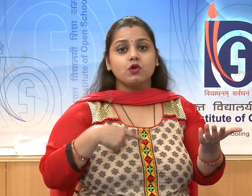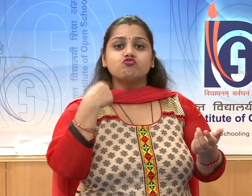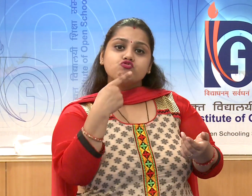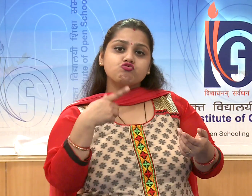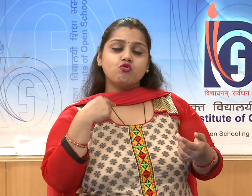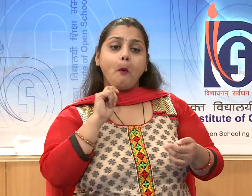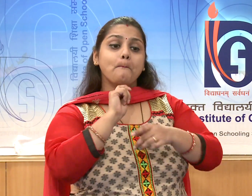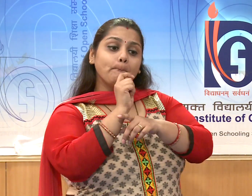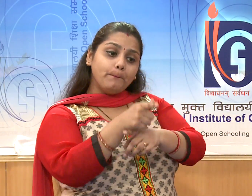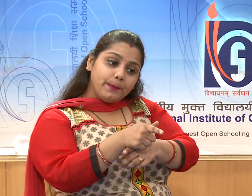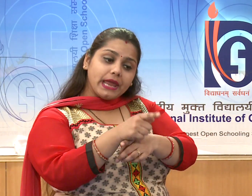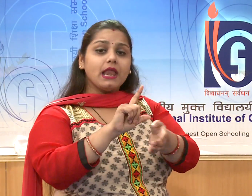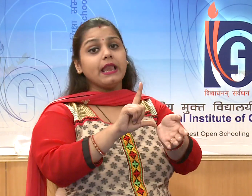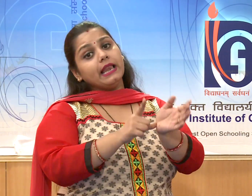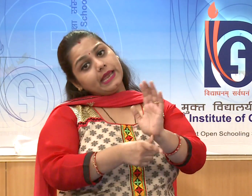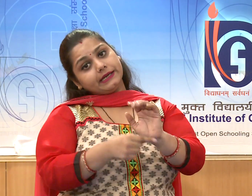that could be paid at a later date